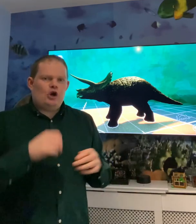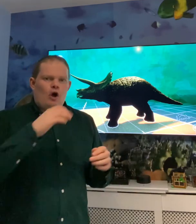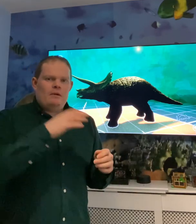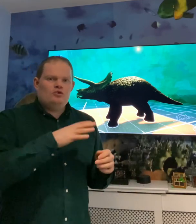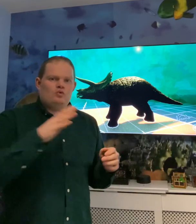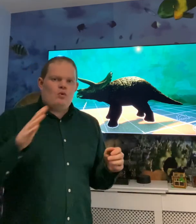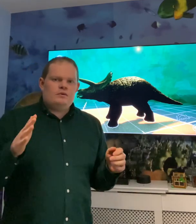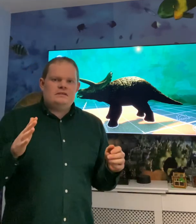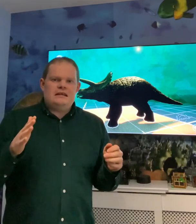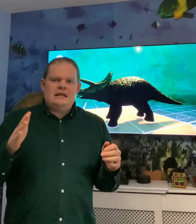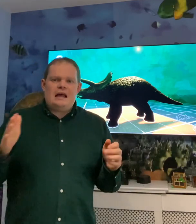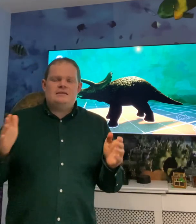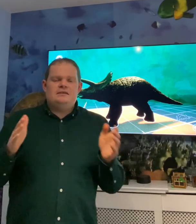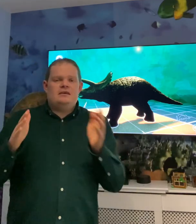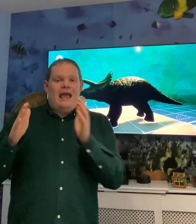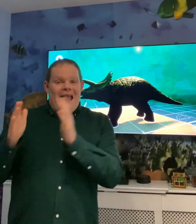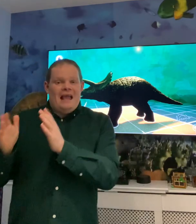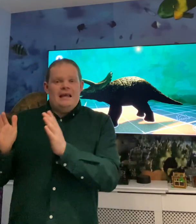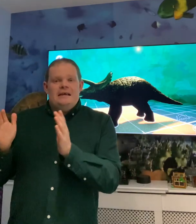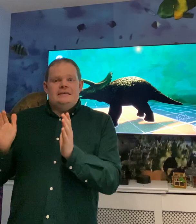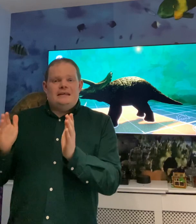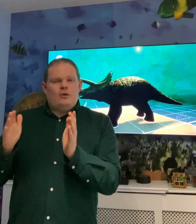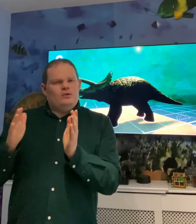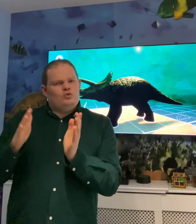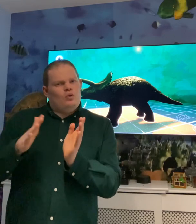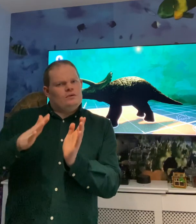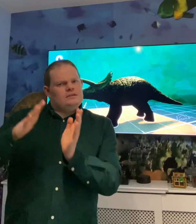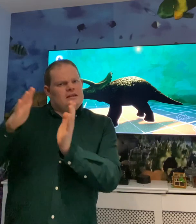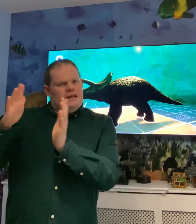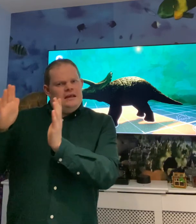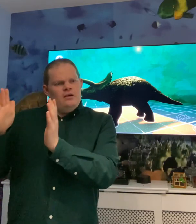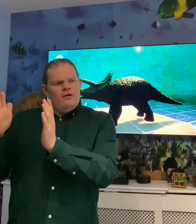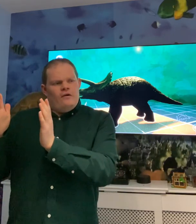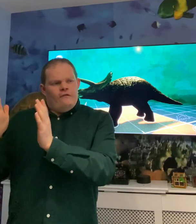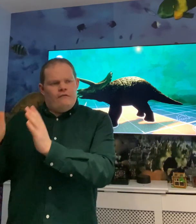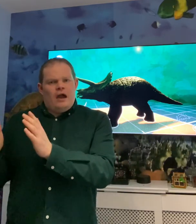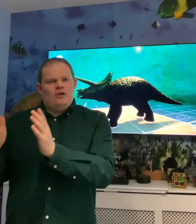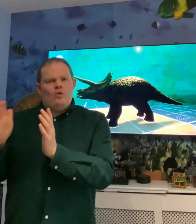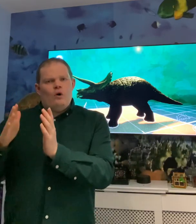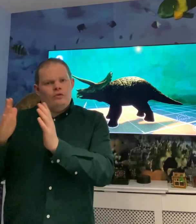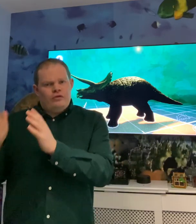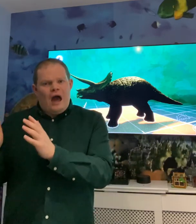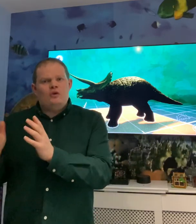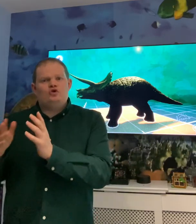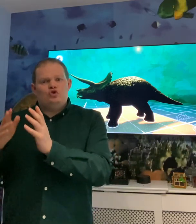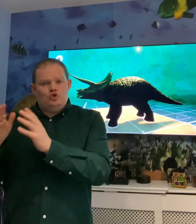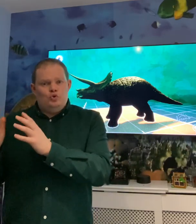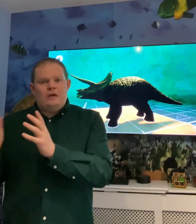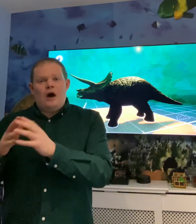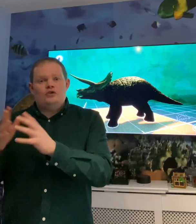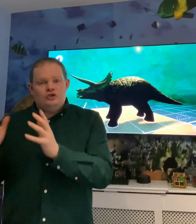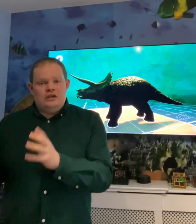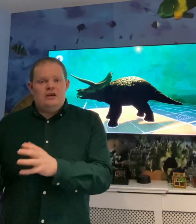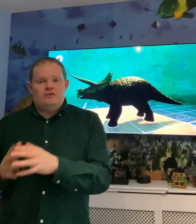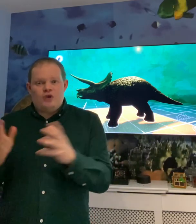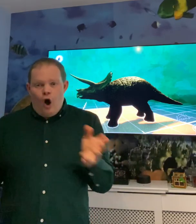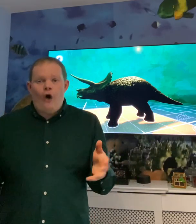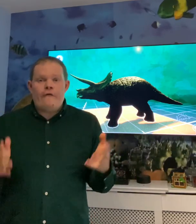coming towards the latter, coming towards the final 1,000, 2,000 years of